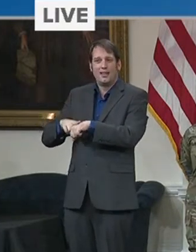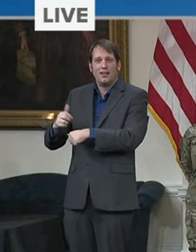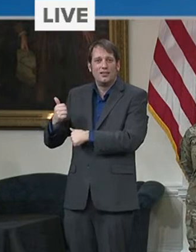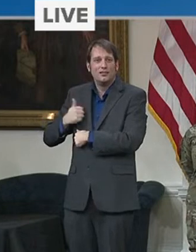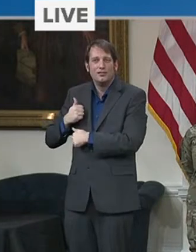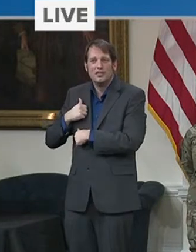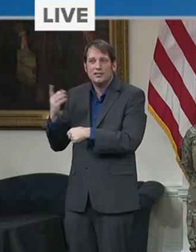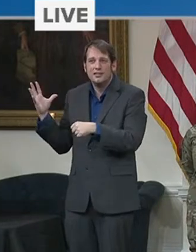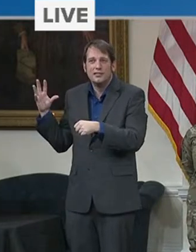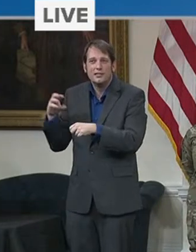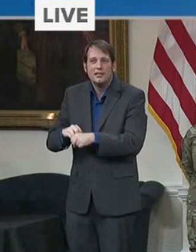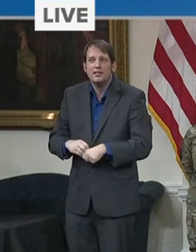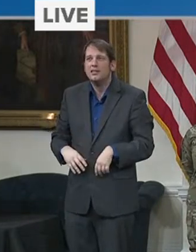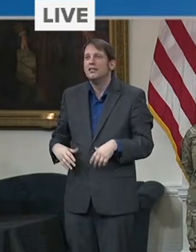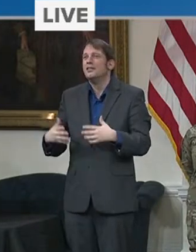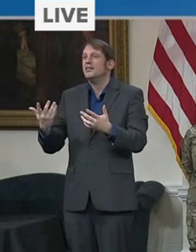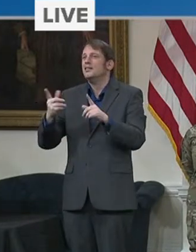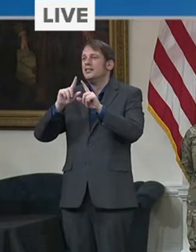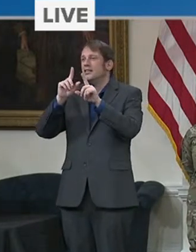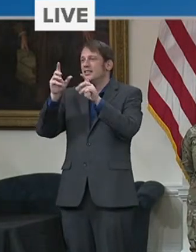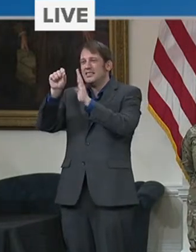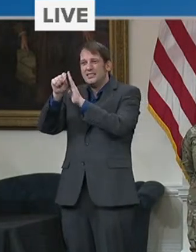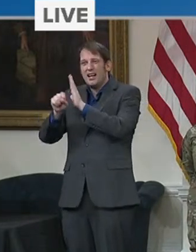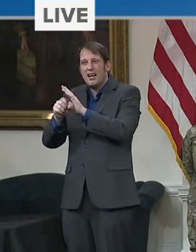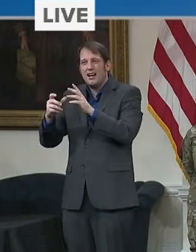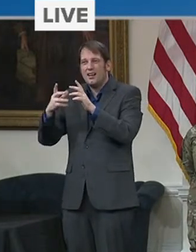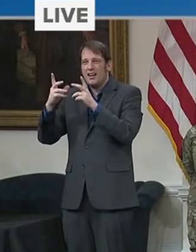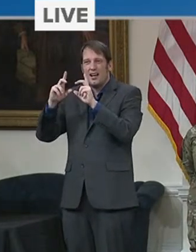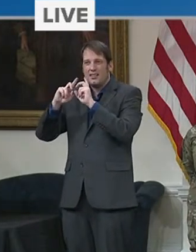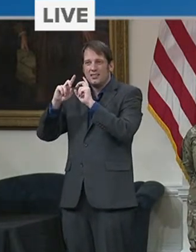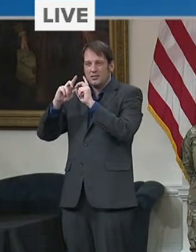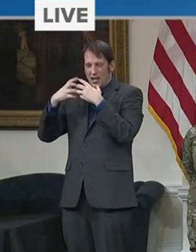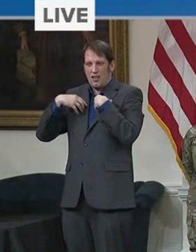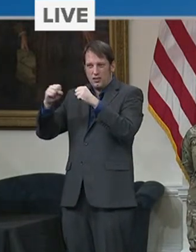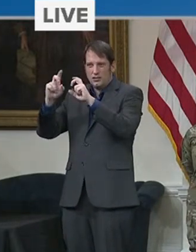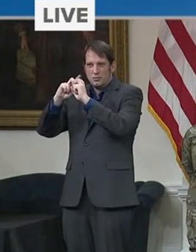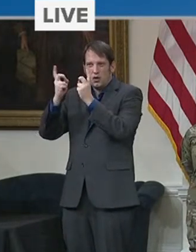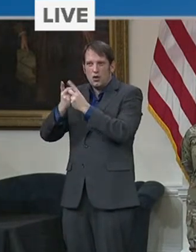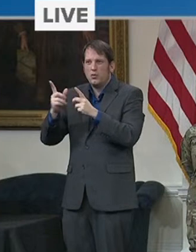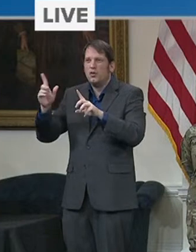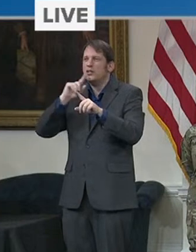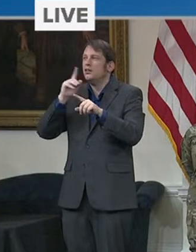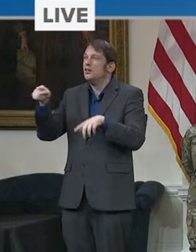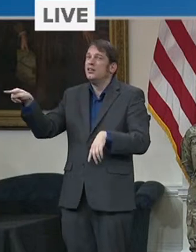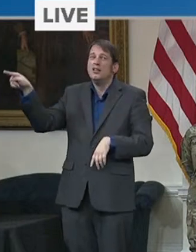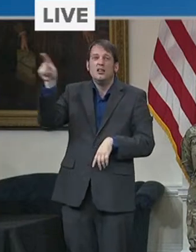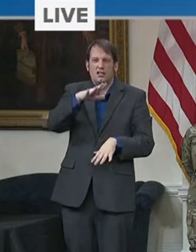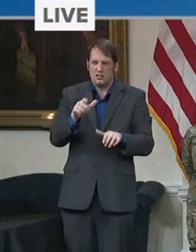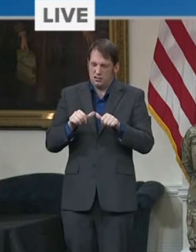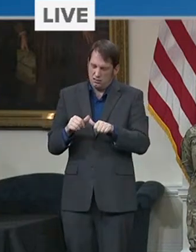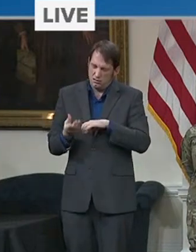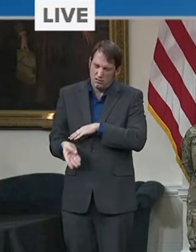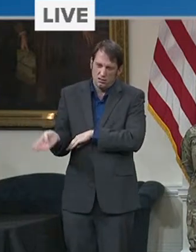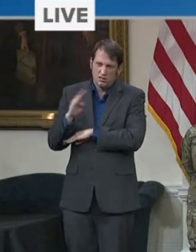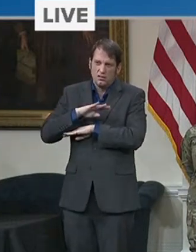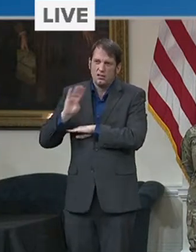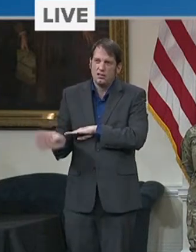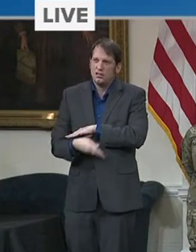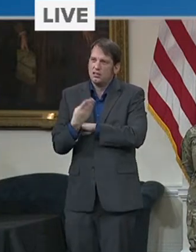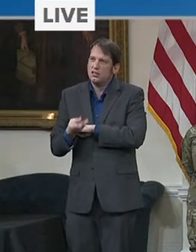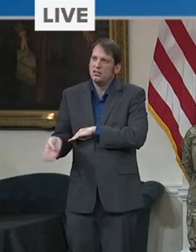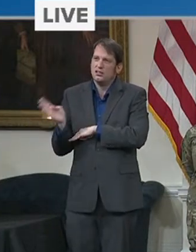health department. Many of them have been working around the clock, 7 days a week to serve the community.